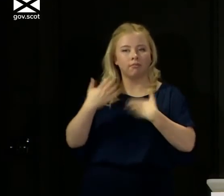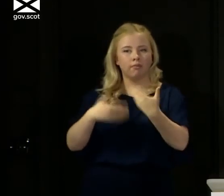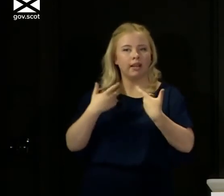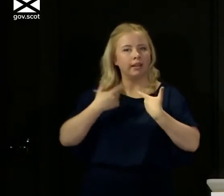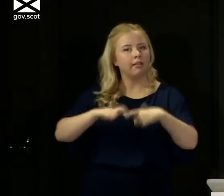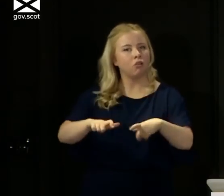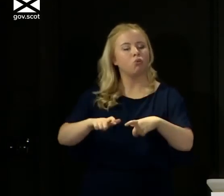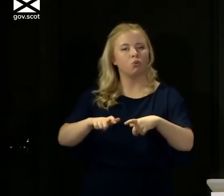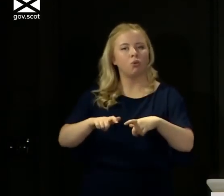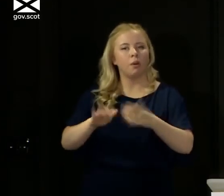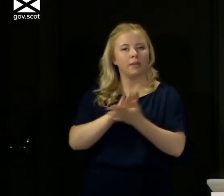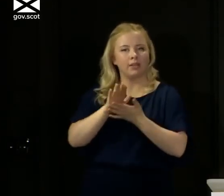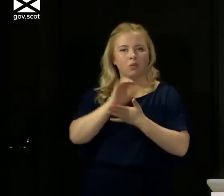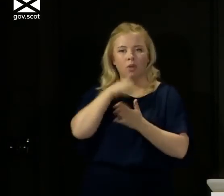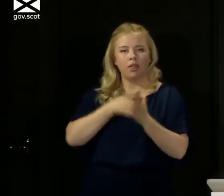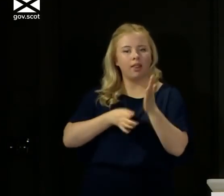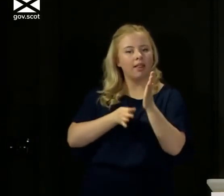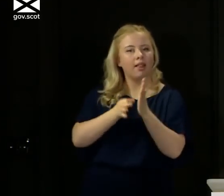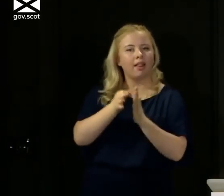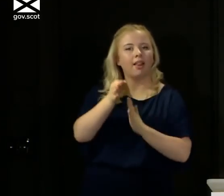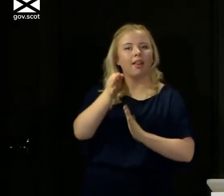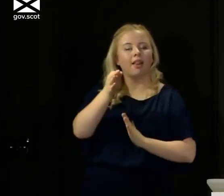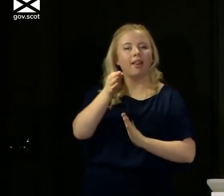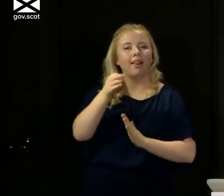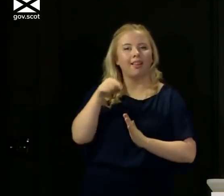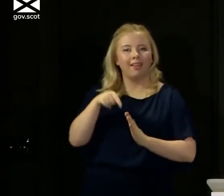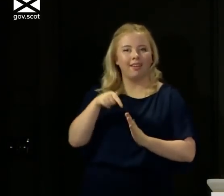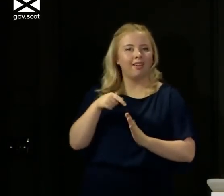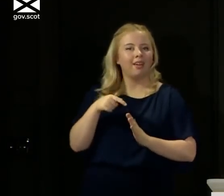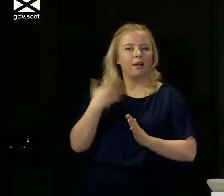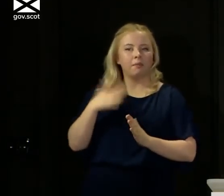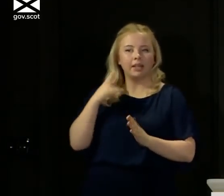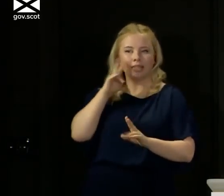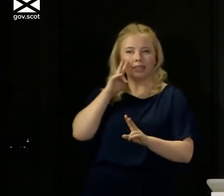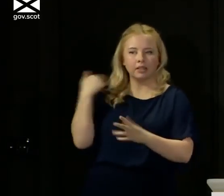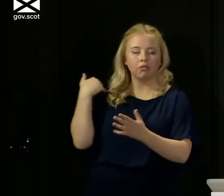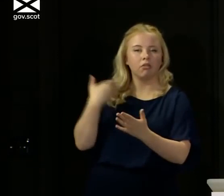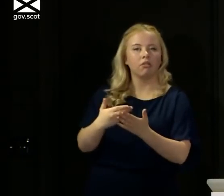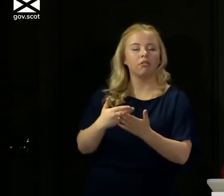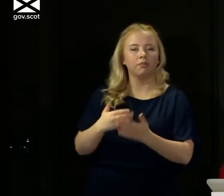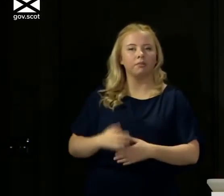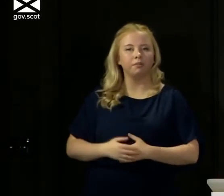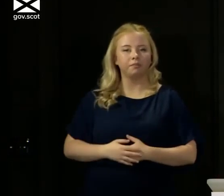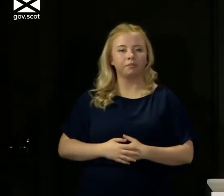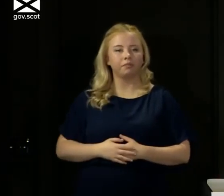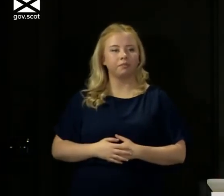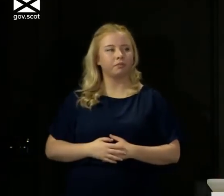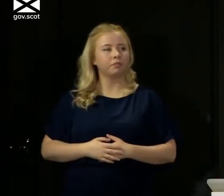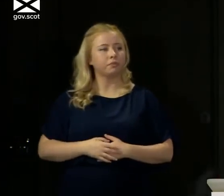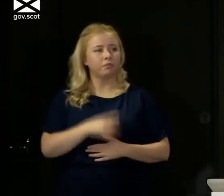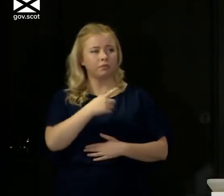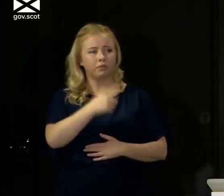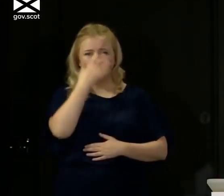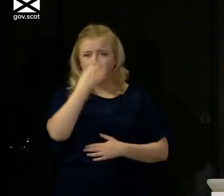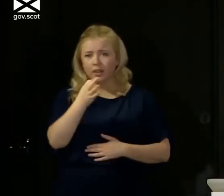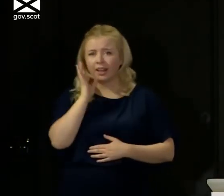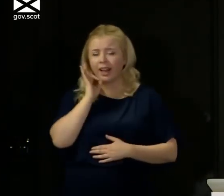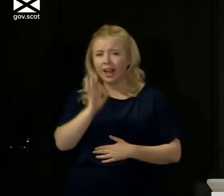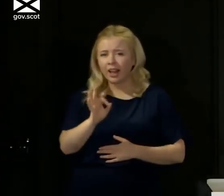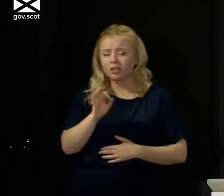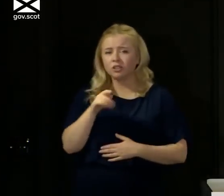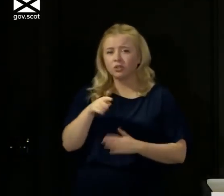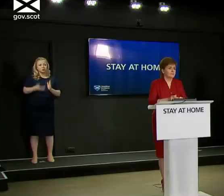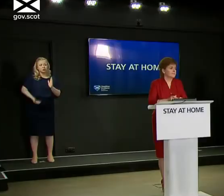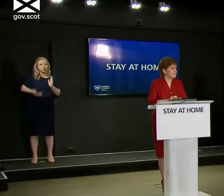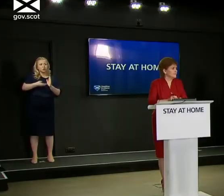to make progress, the kind of progress that we have been seeing in these recent weeks. Can I also ask you to comment